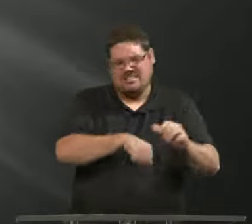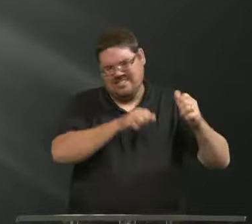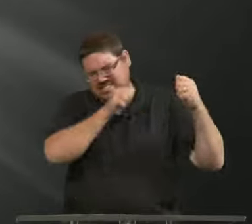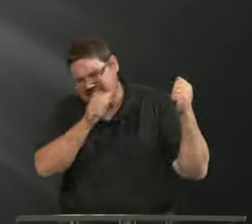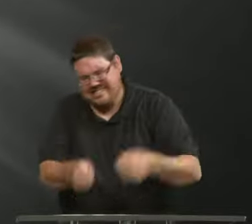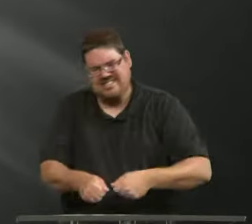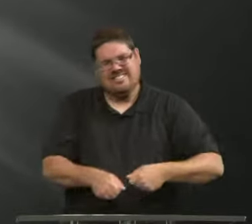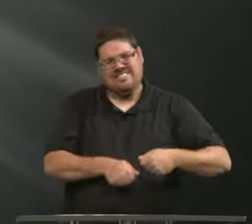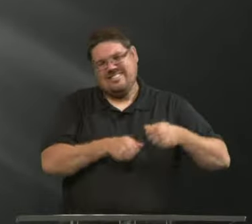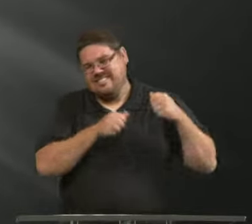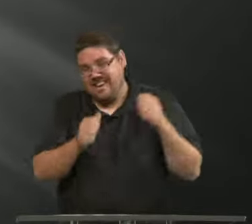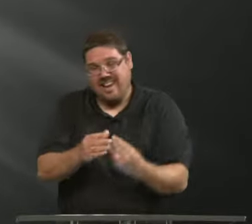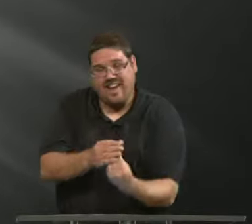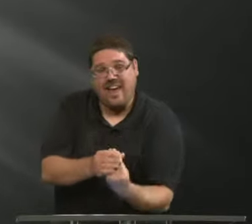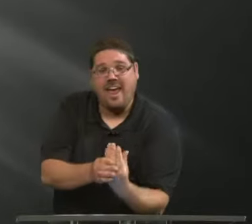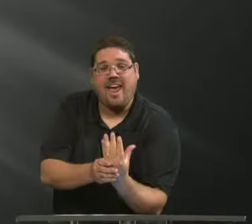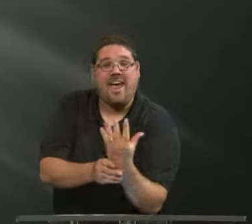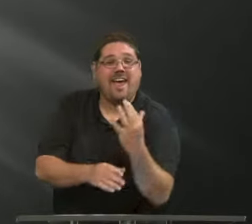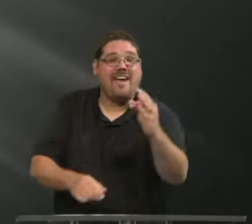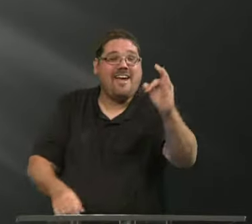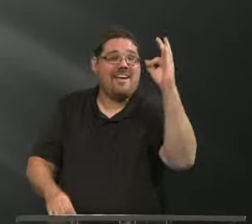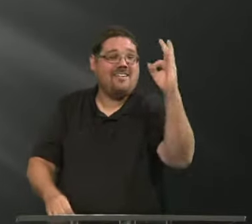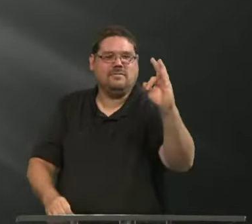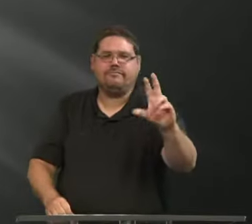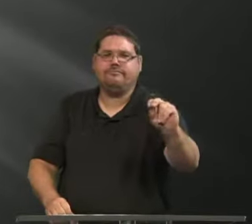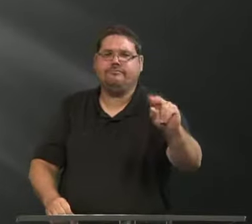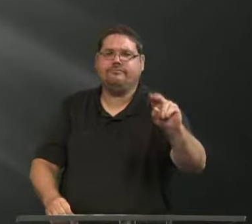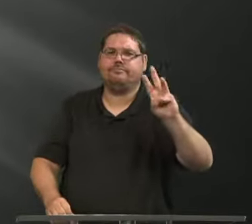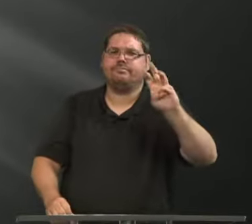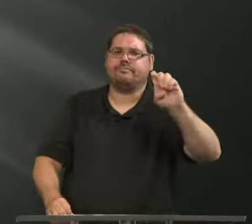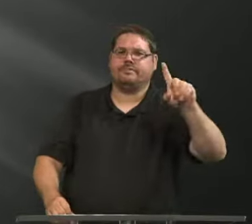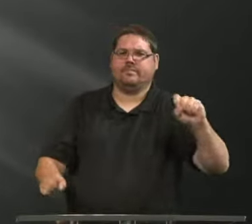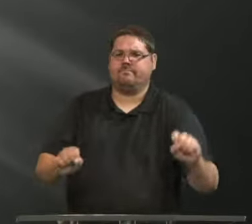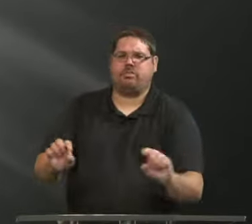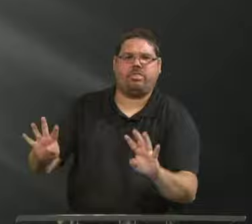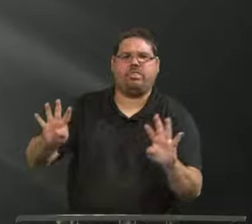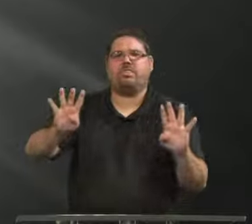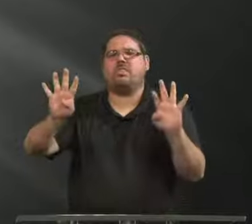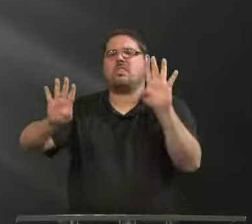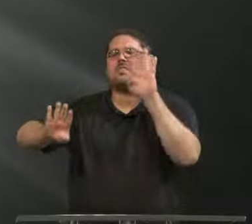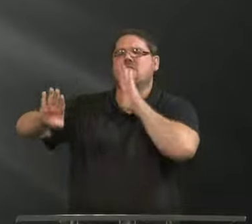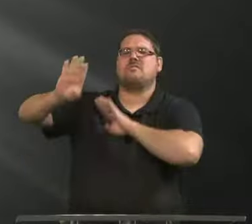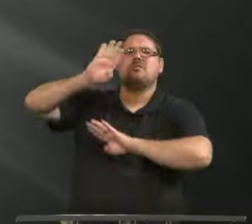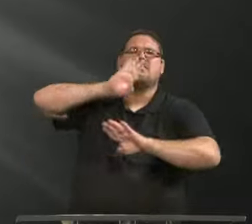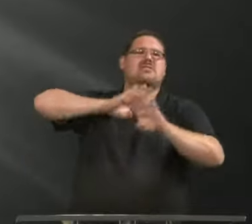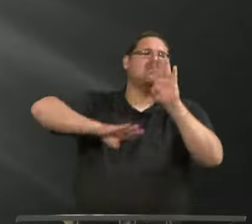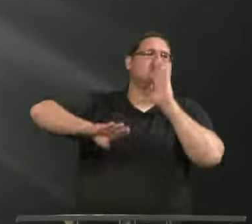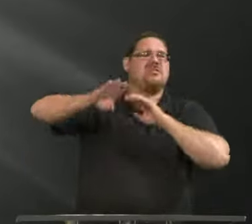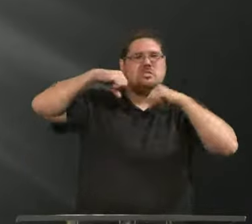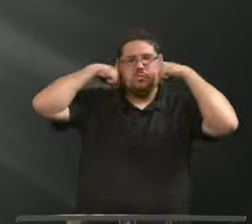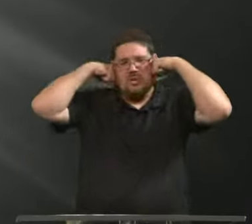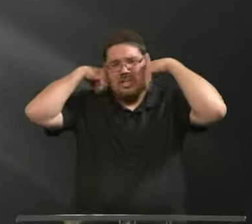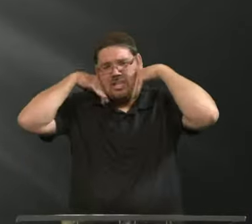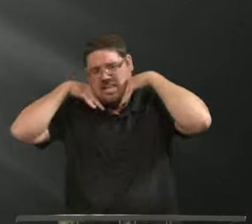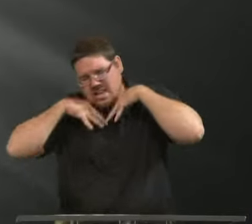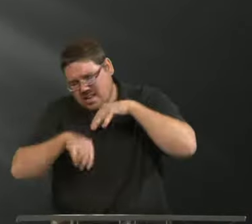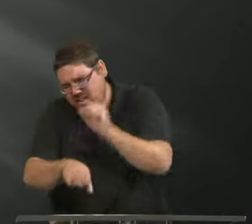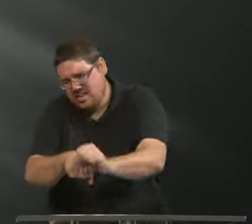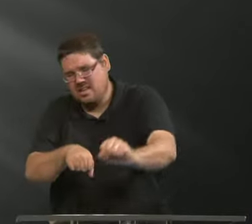to till. He had to work hard. And as the plants would grow up, they wouldn't grow up easily because the weeds